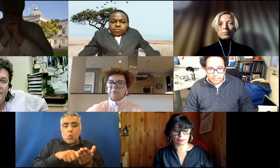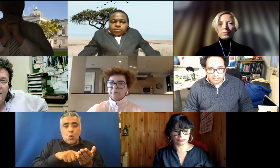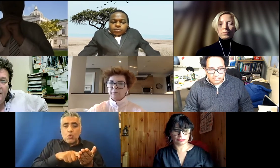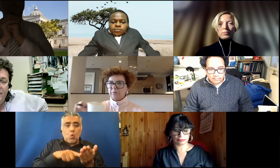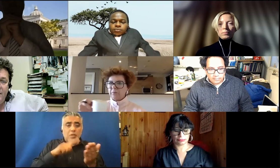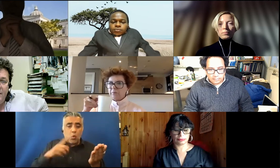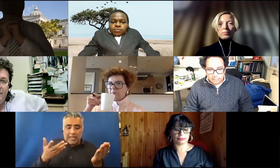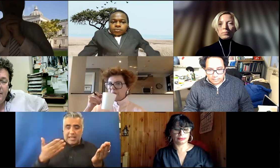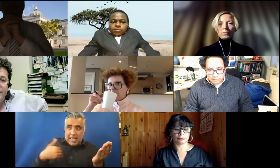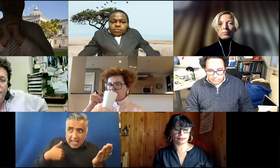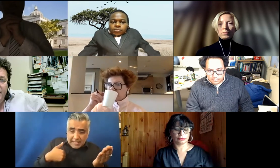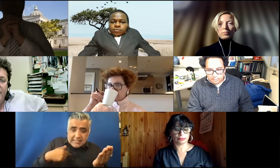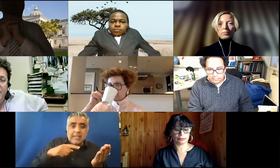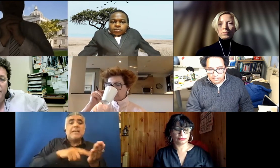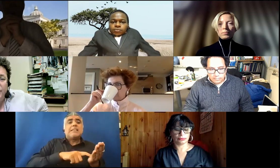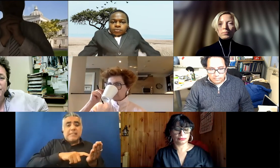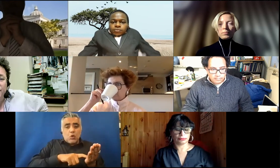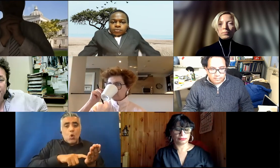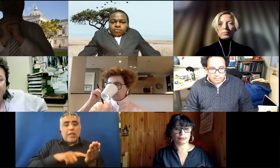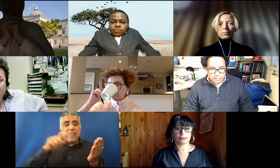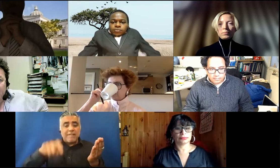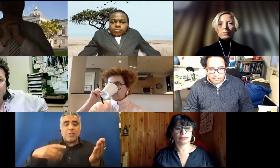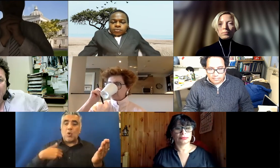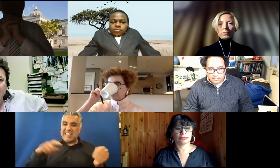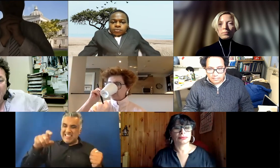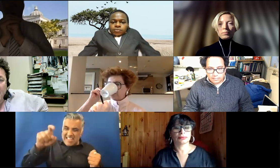is, but it should be what it should be.